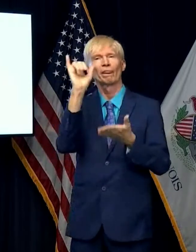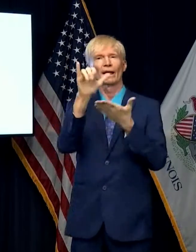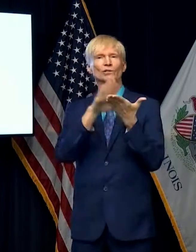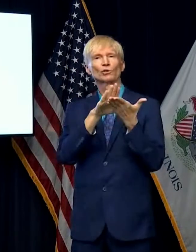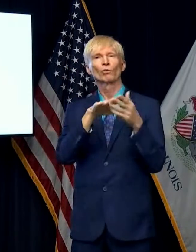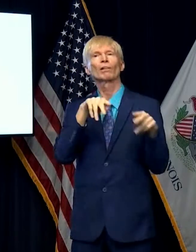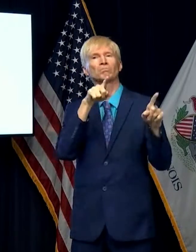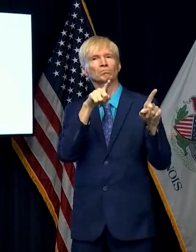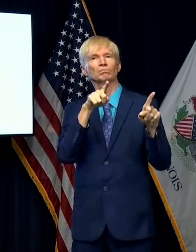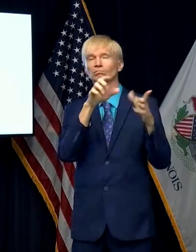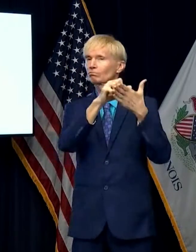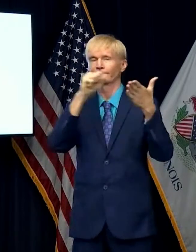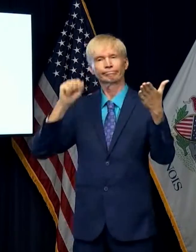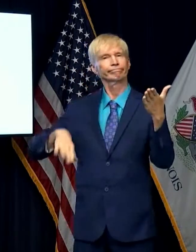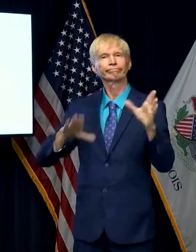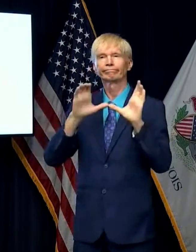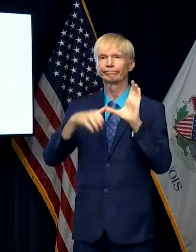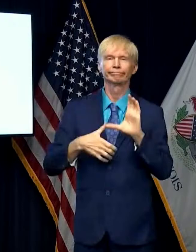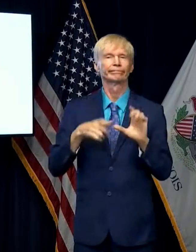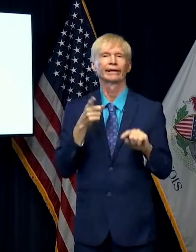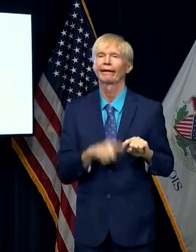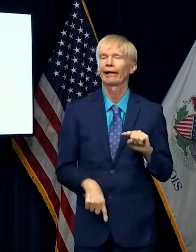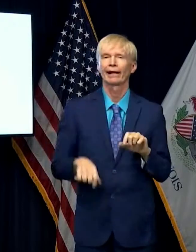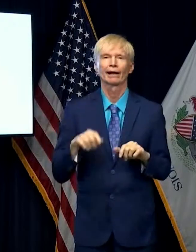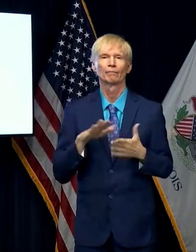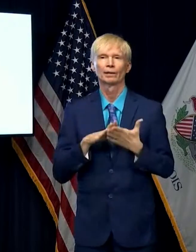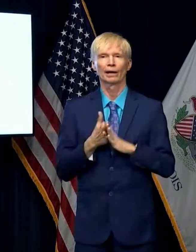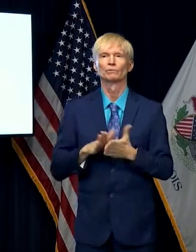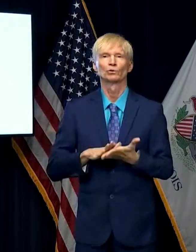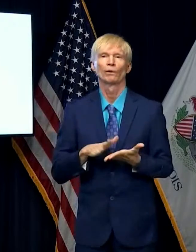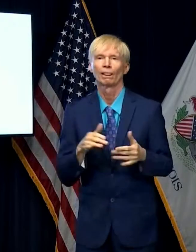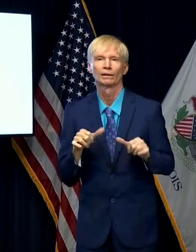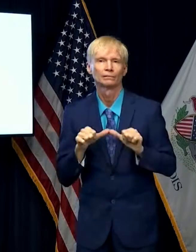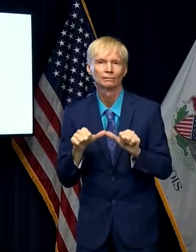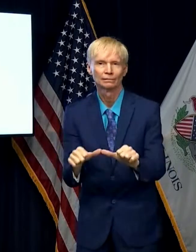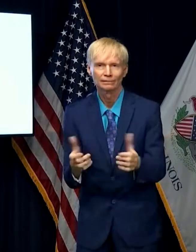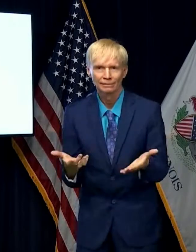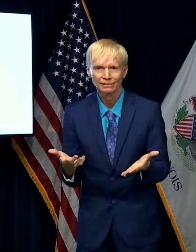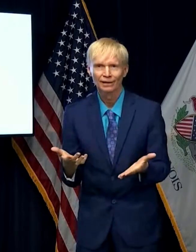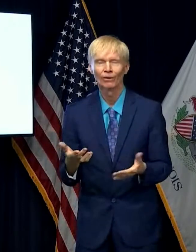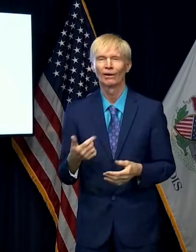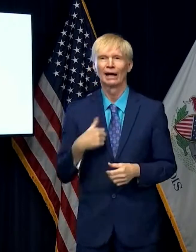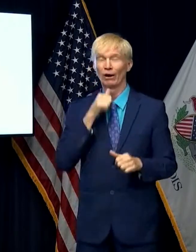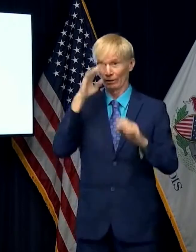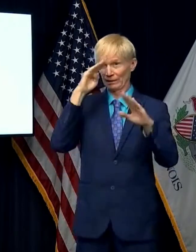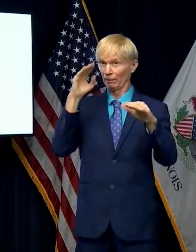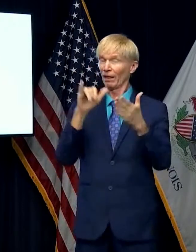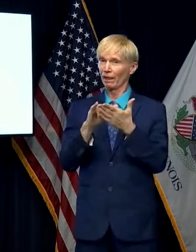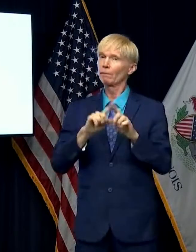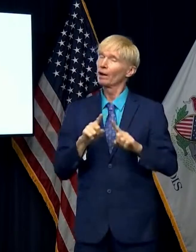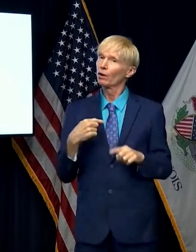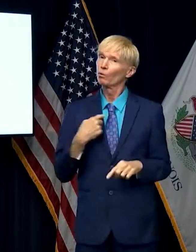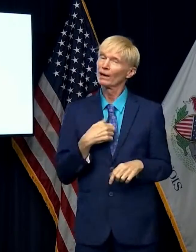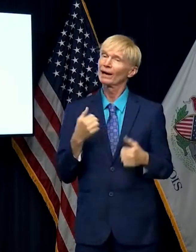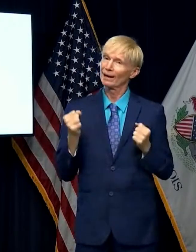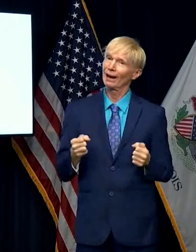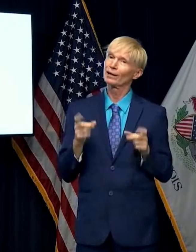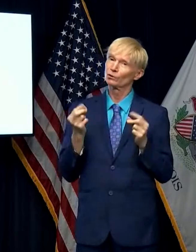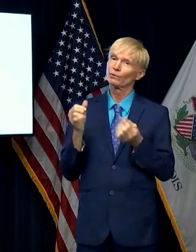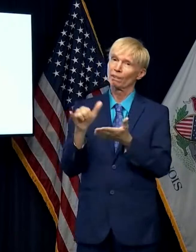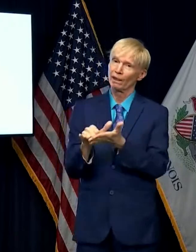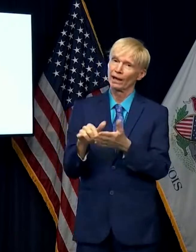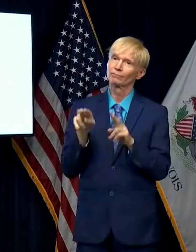isn't following the mandates. And I don't expect that we'll have to go there, but that is another enforcement mechanism.